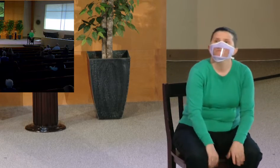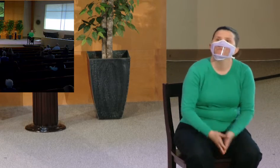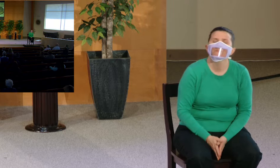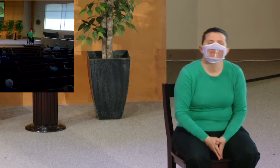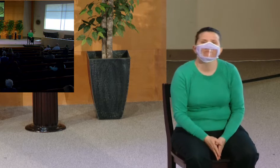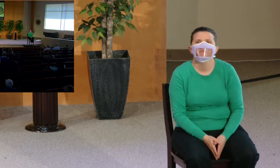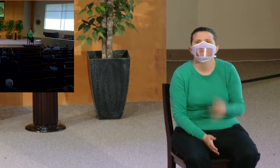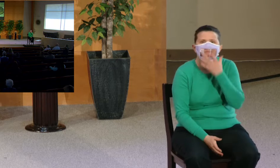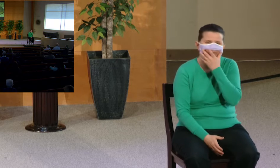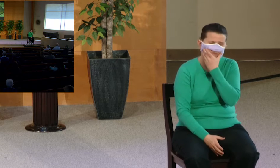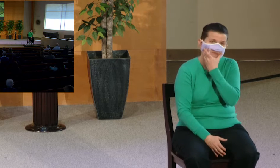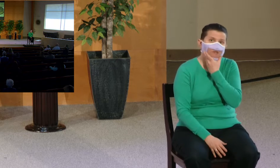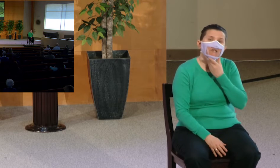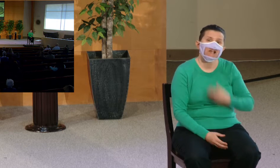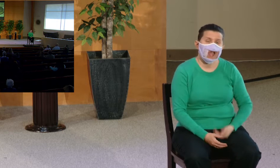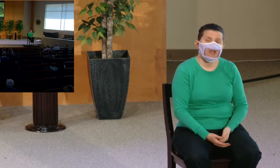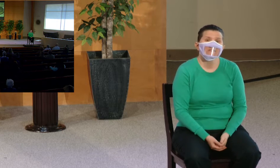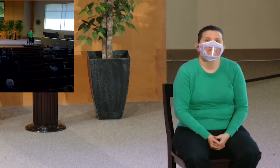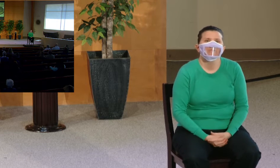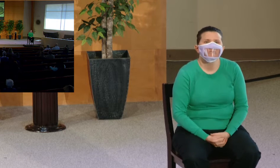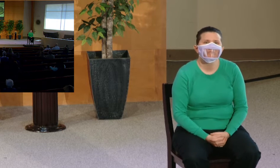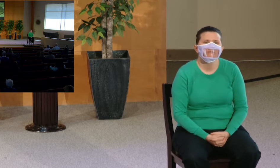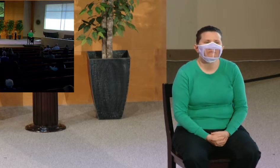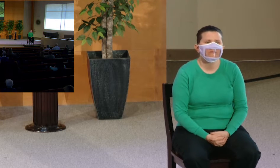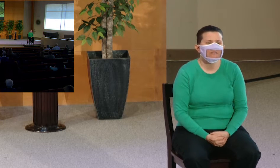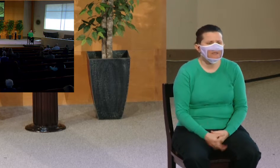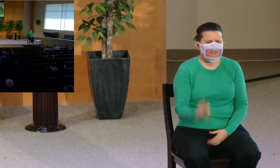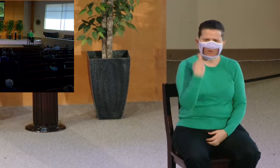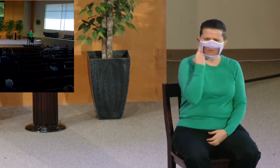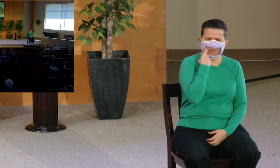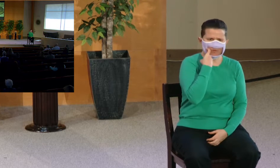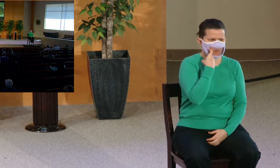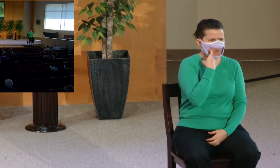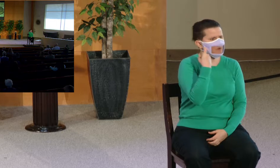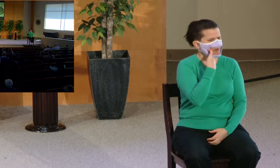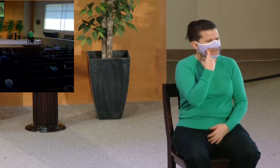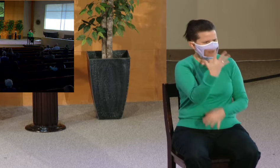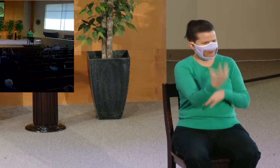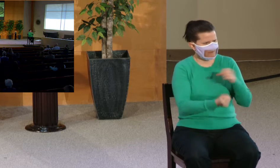So do you think with all of that change going on in 5 years that you've had the opportunity for stability?